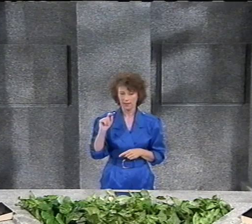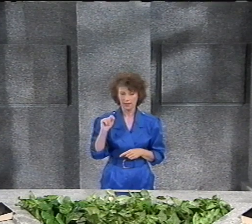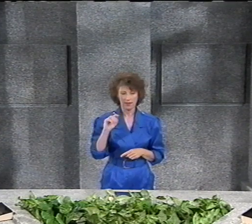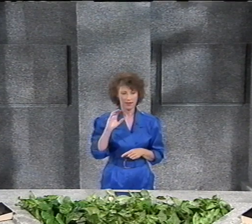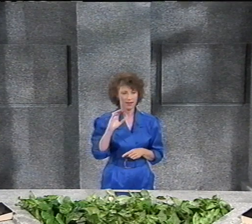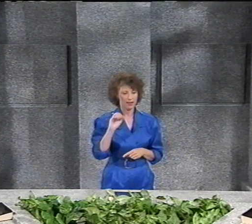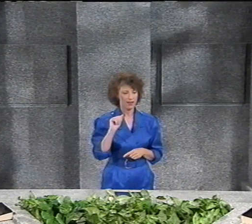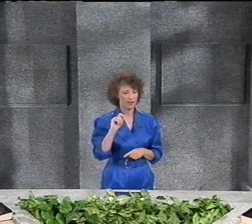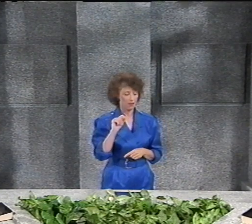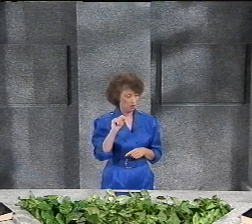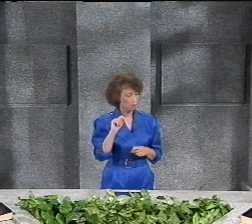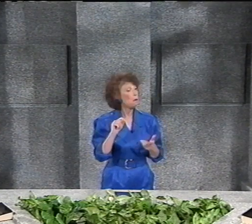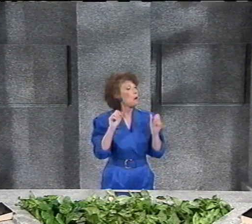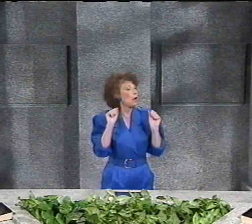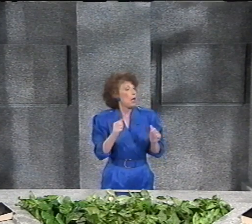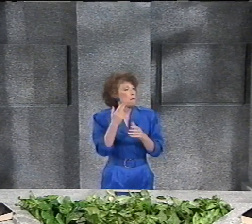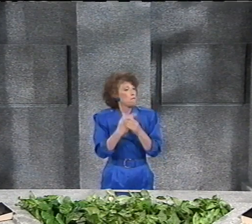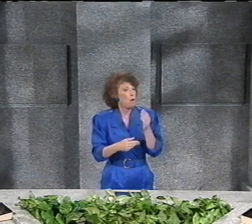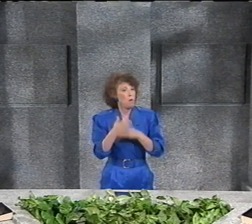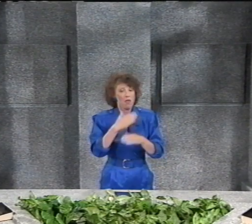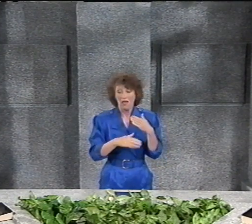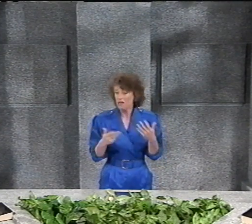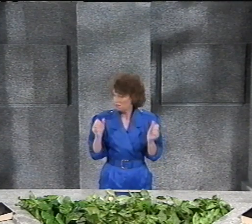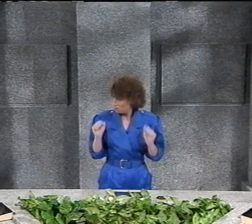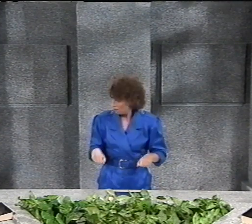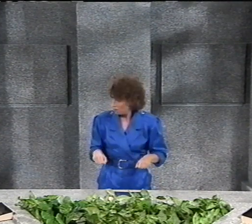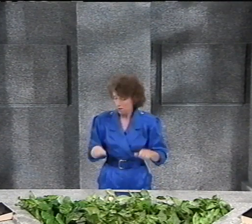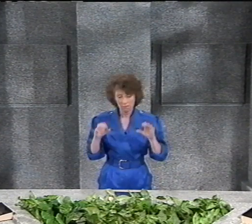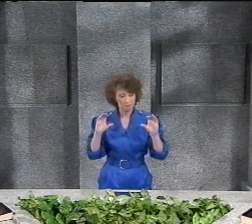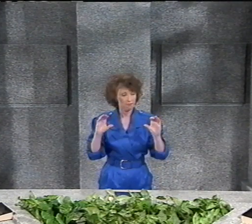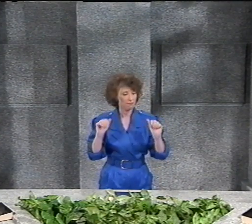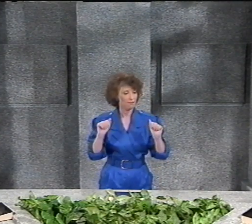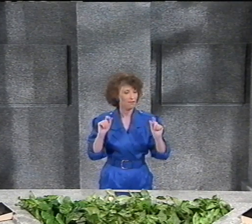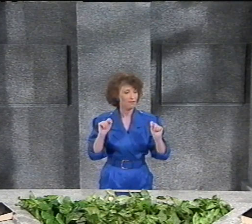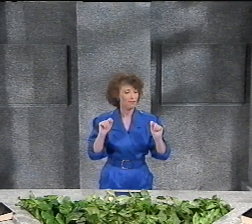name. Or you can try it with your non-dominant